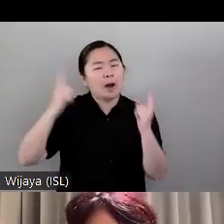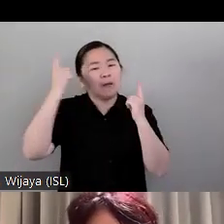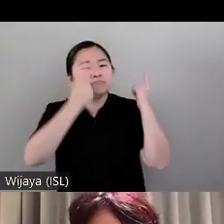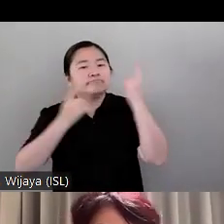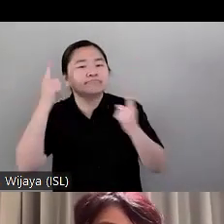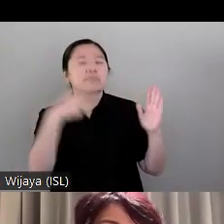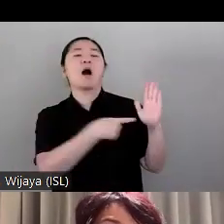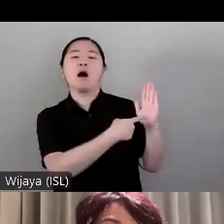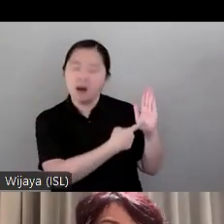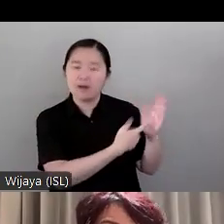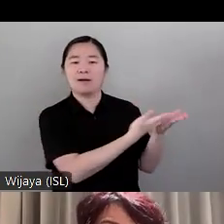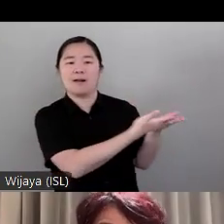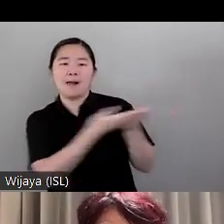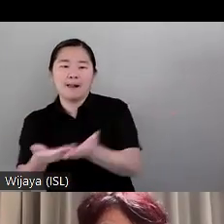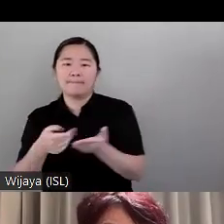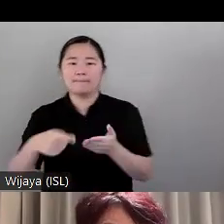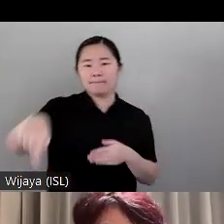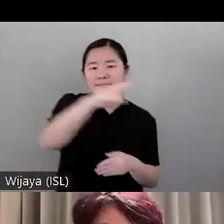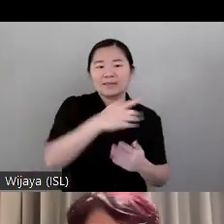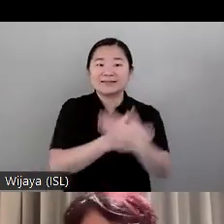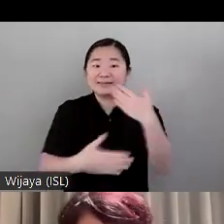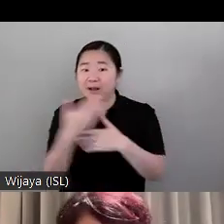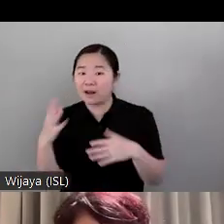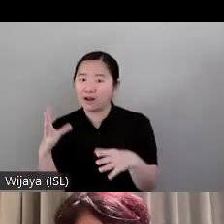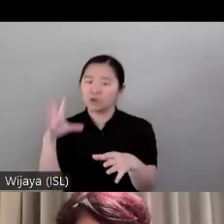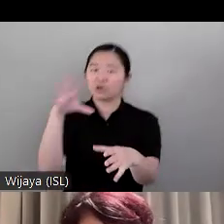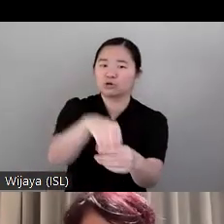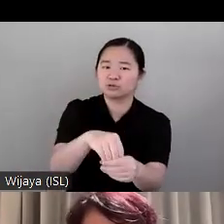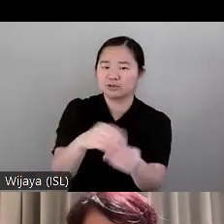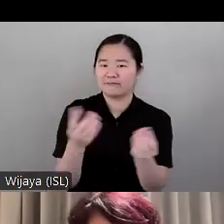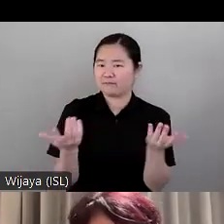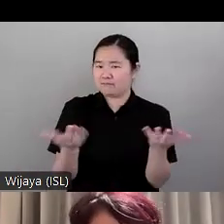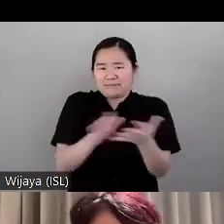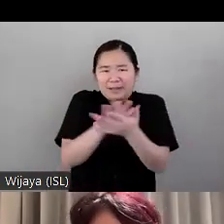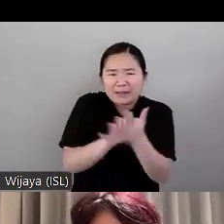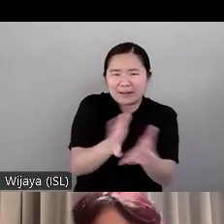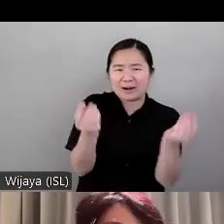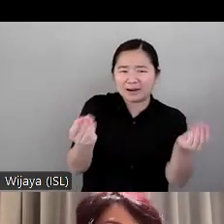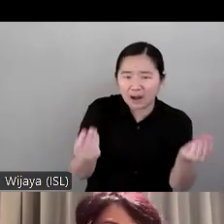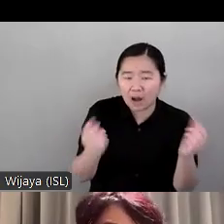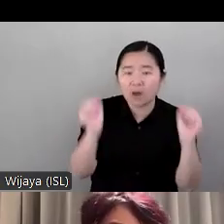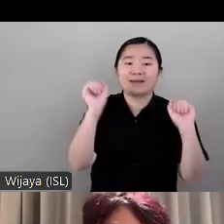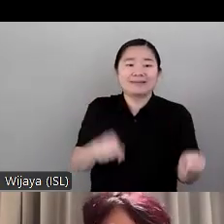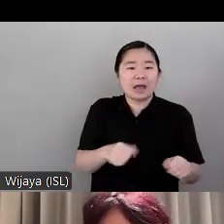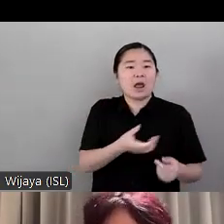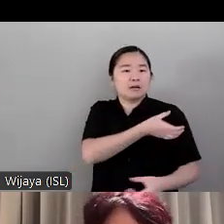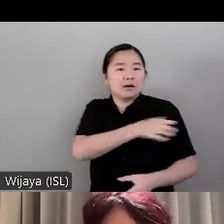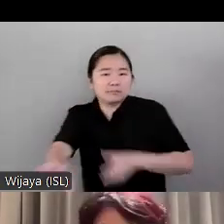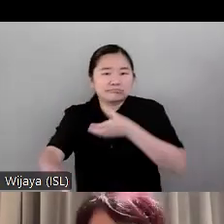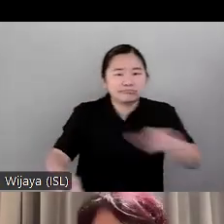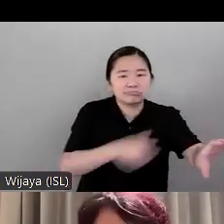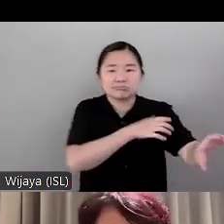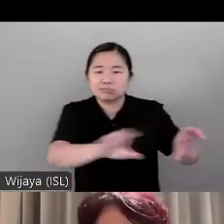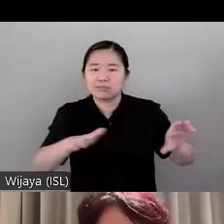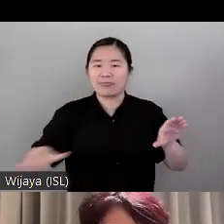this learning product. And our speakers will be going into a little more detail on some of the pathways. But here's just a little